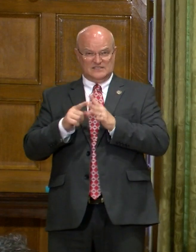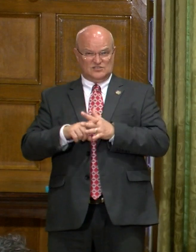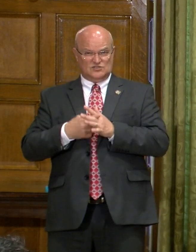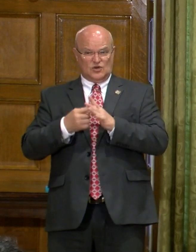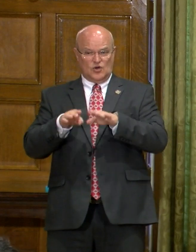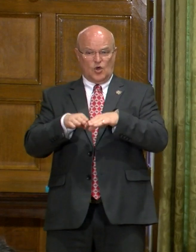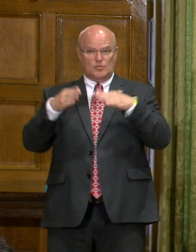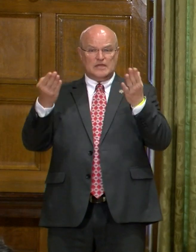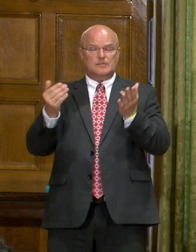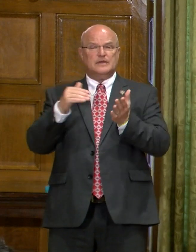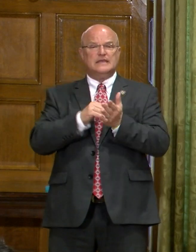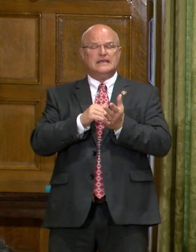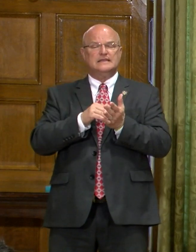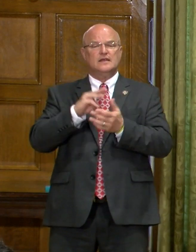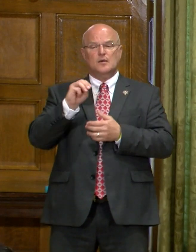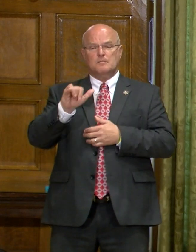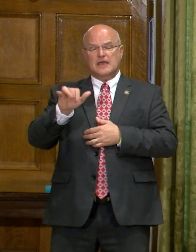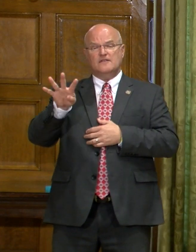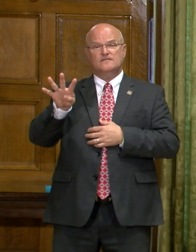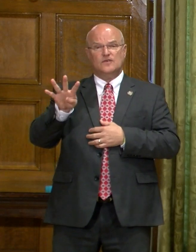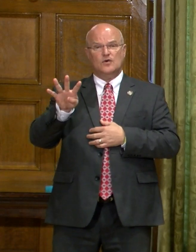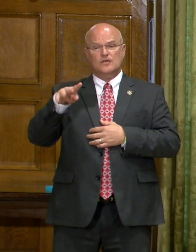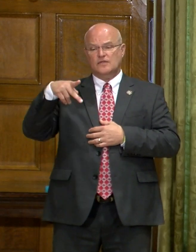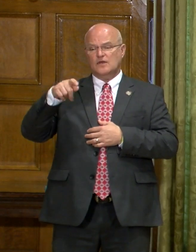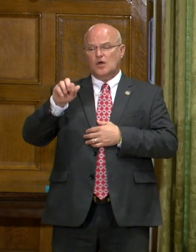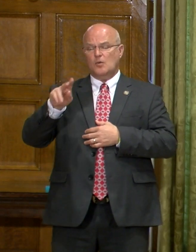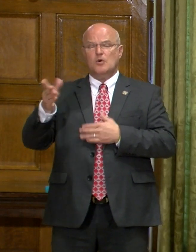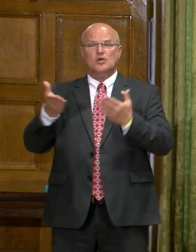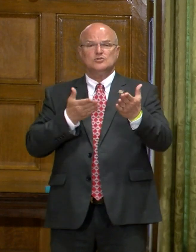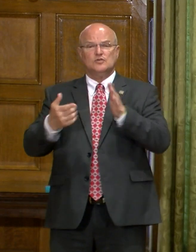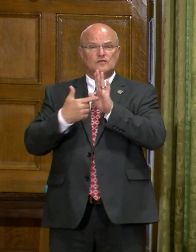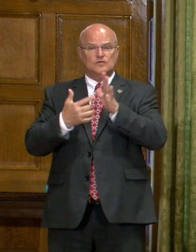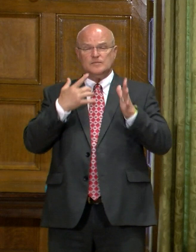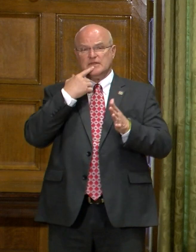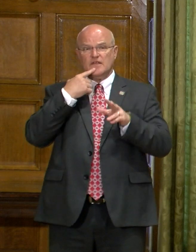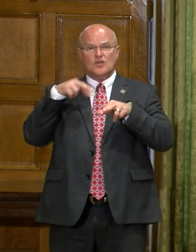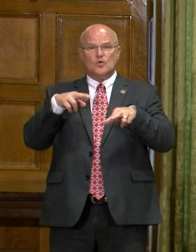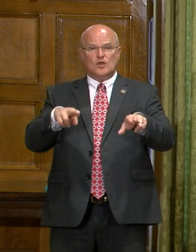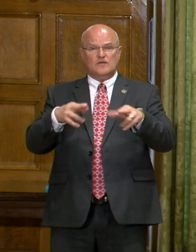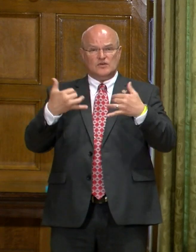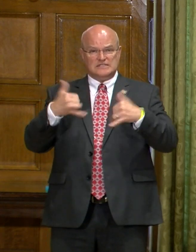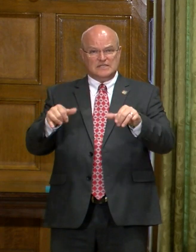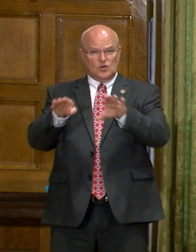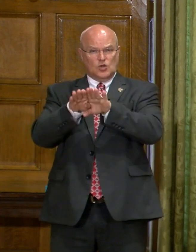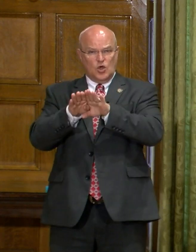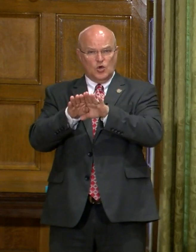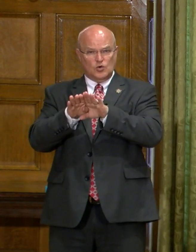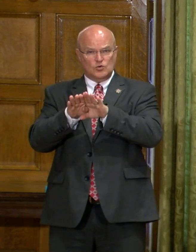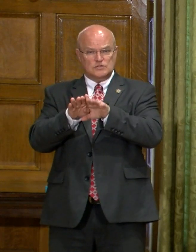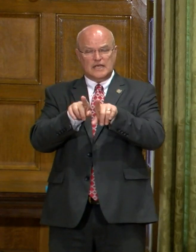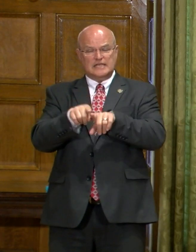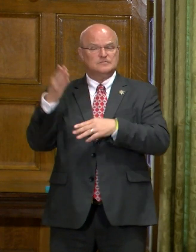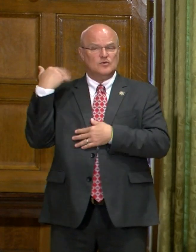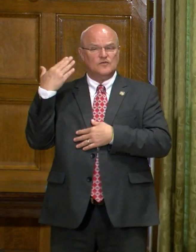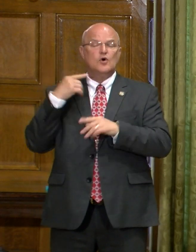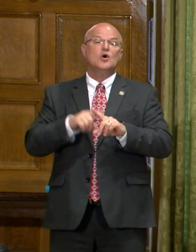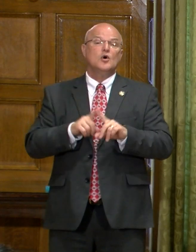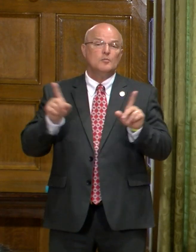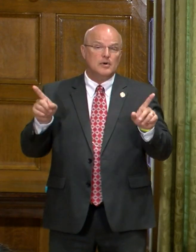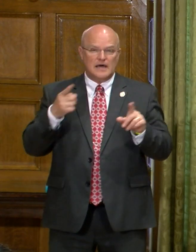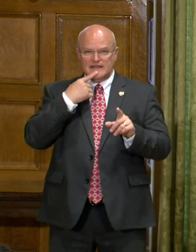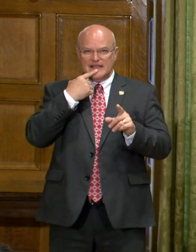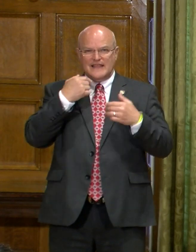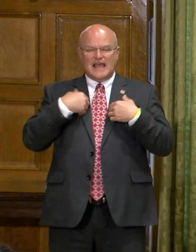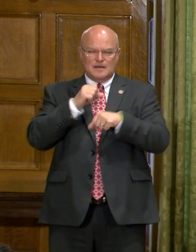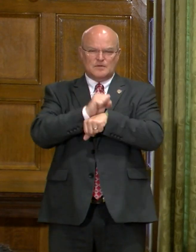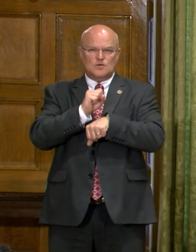started opening up again May 4th. Park Service reps at the time said the river was still as closed as it was before, but they said